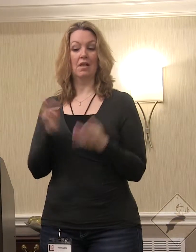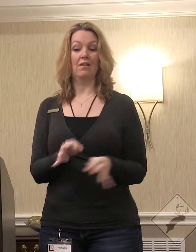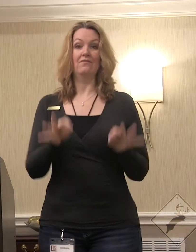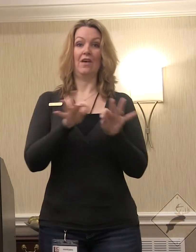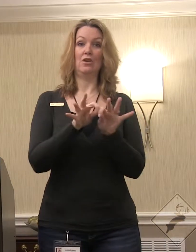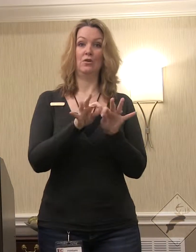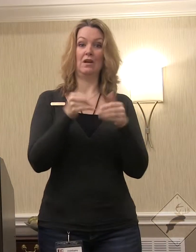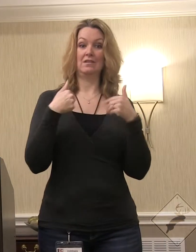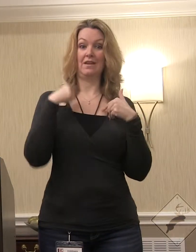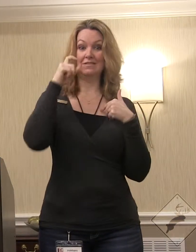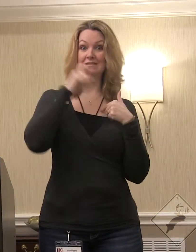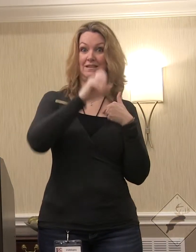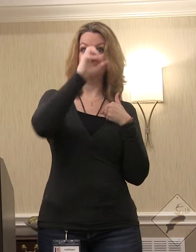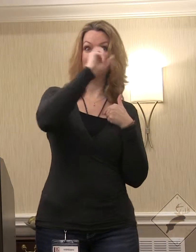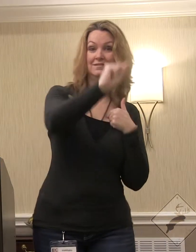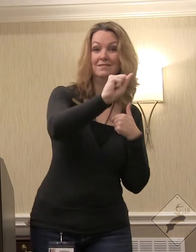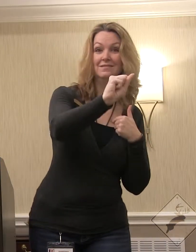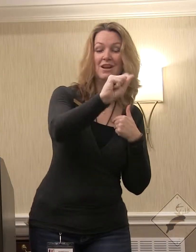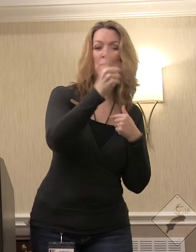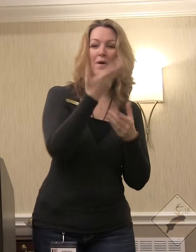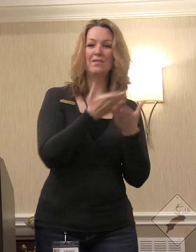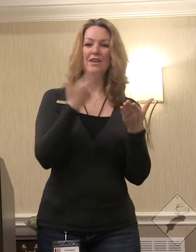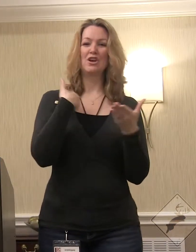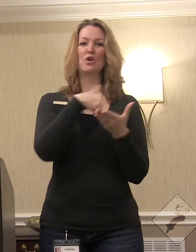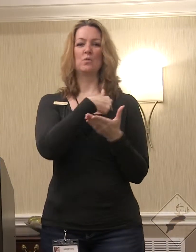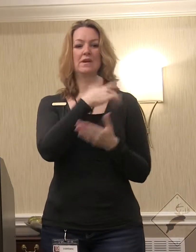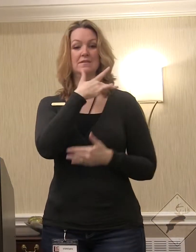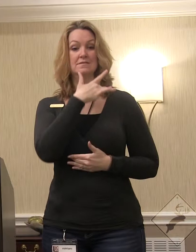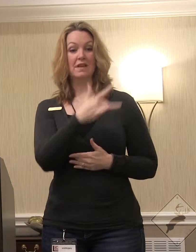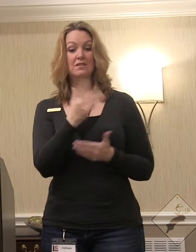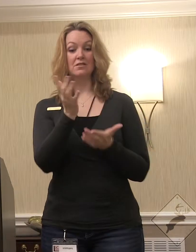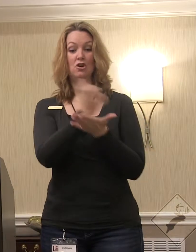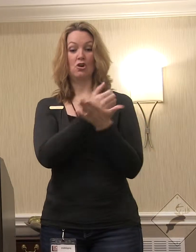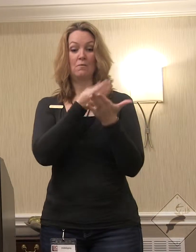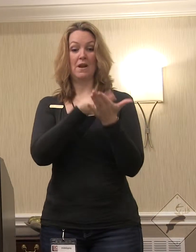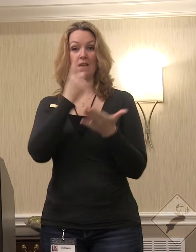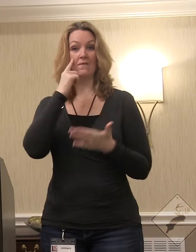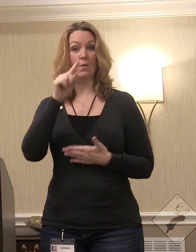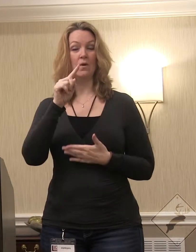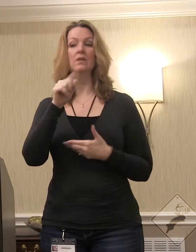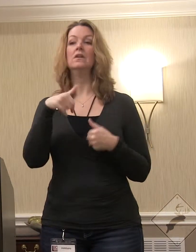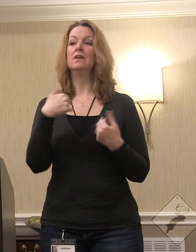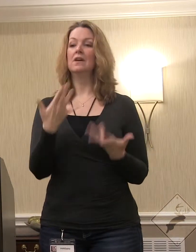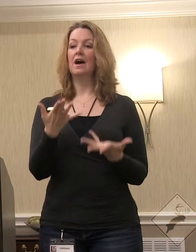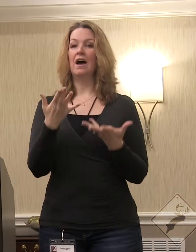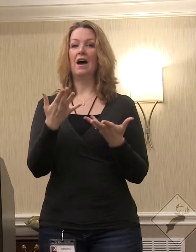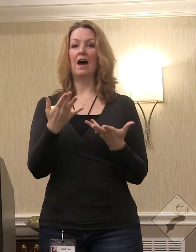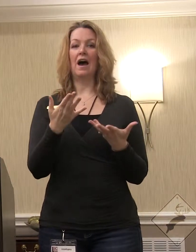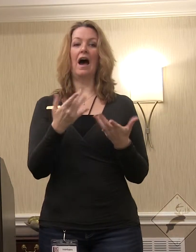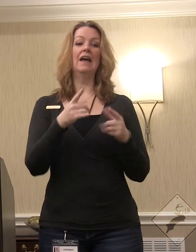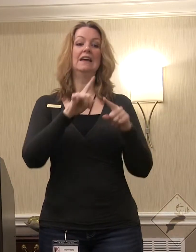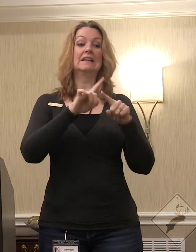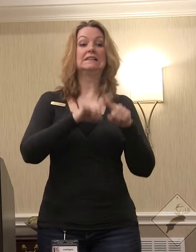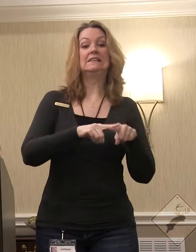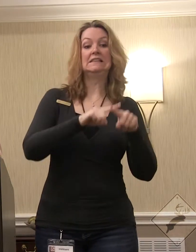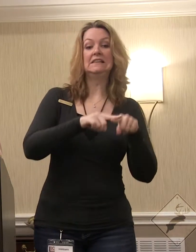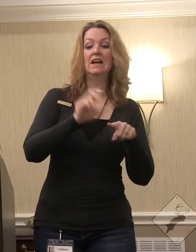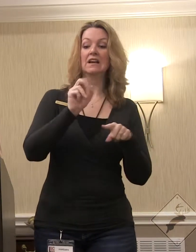have sex appeal? One of the things we often try to fundraise for is for a contingency